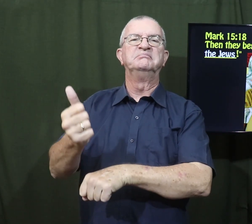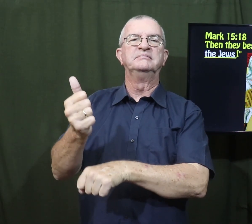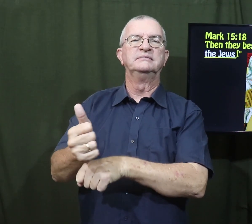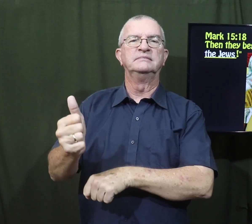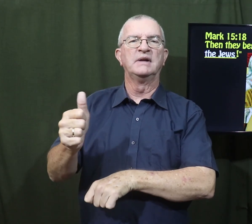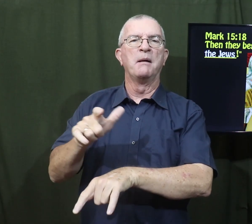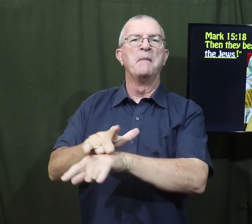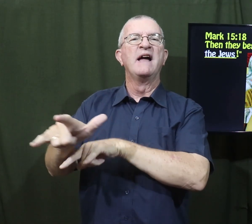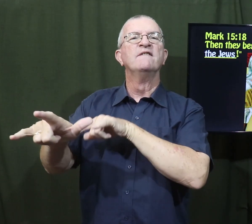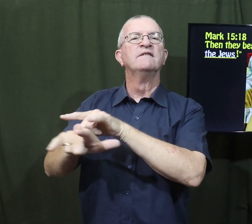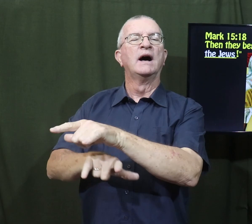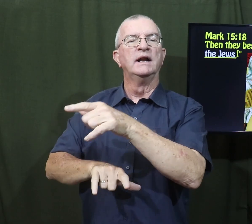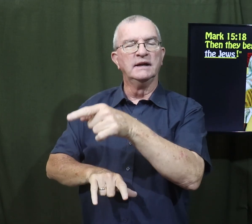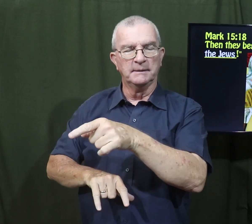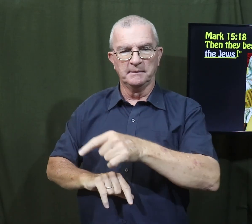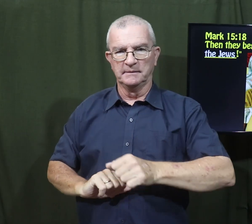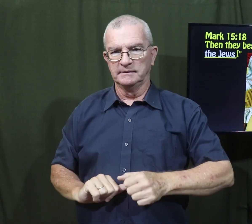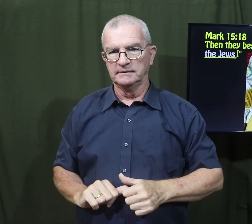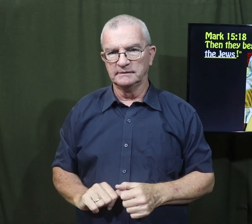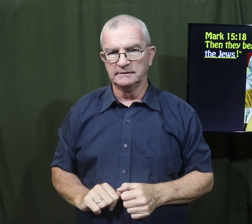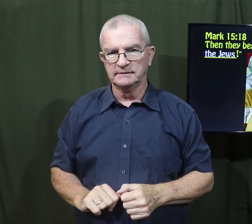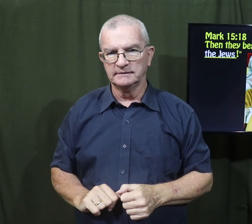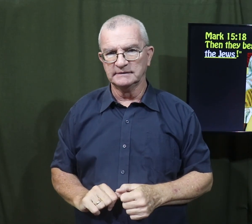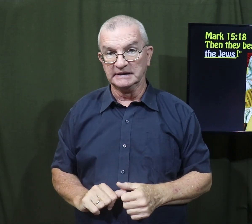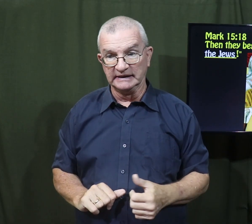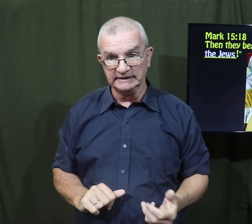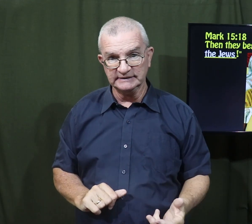It showed that they were making fun of him.